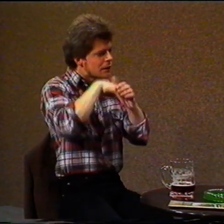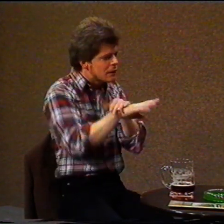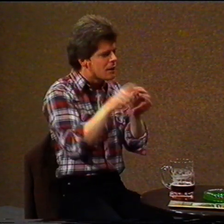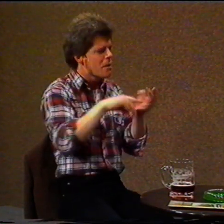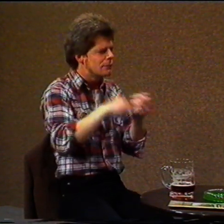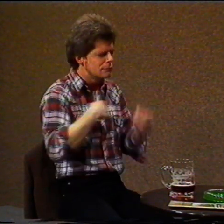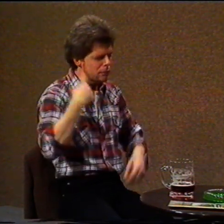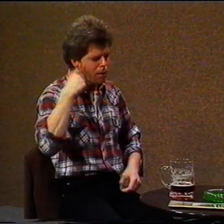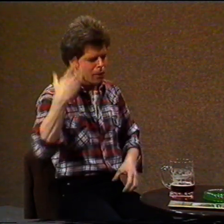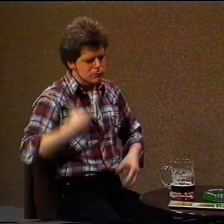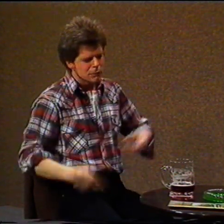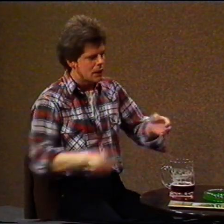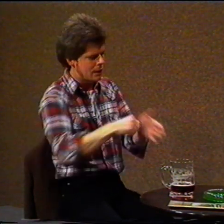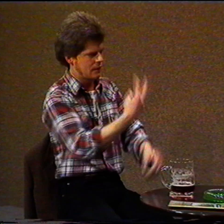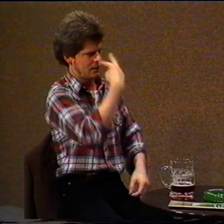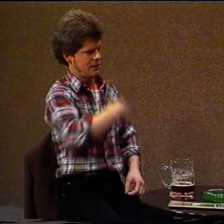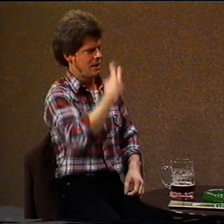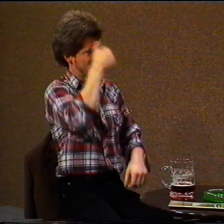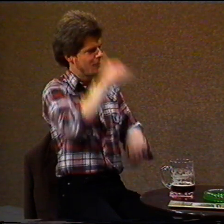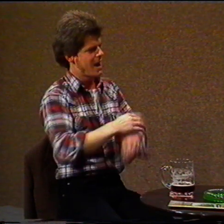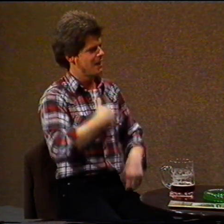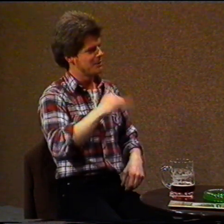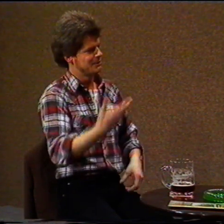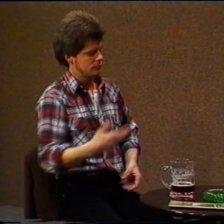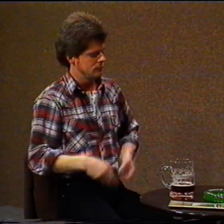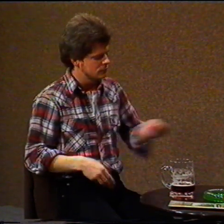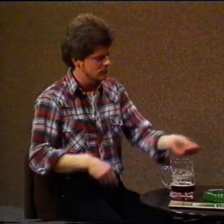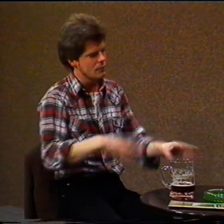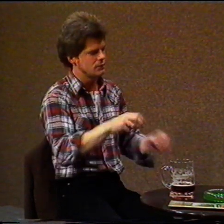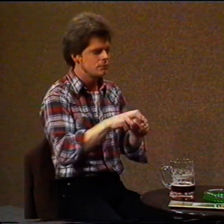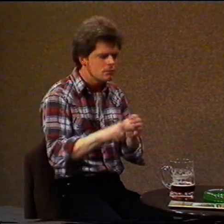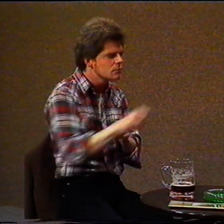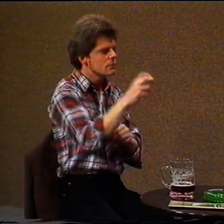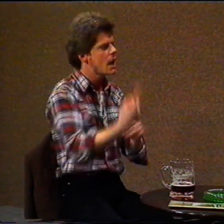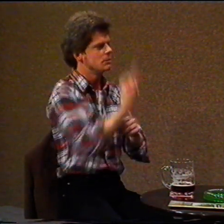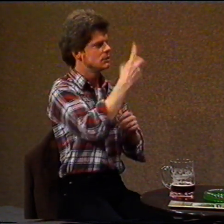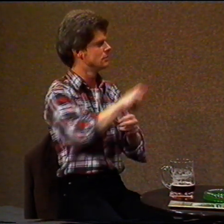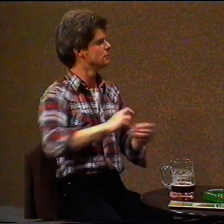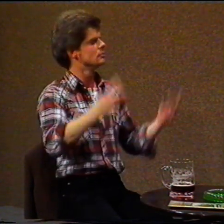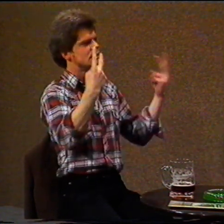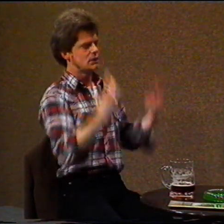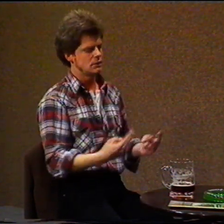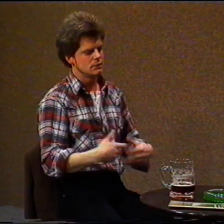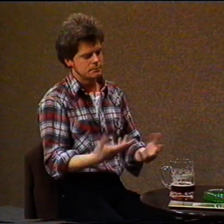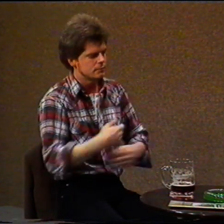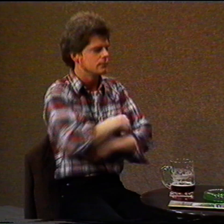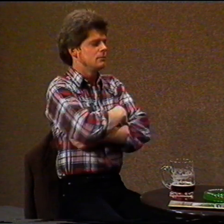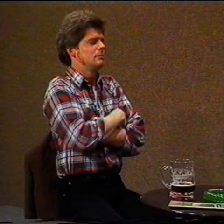was peering through fuddled eyes, and anyway, the driver looked at him and said, okay, probably knew him, and he went upstairs and sat